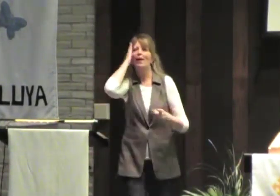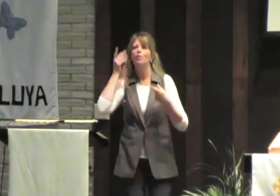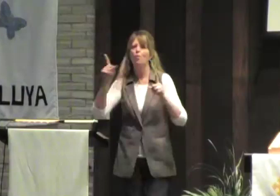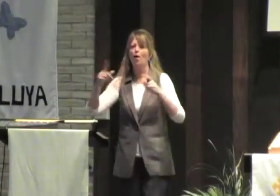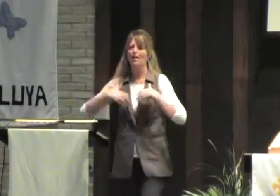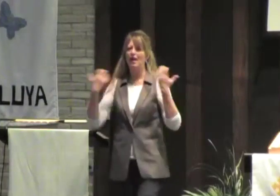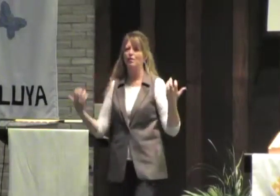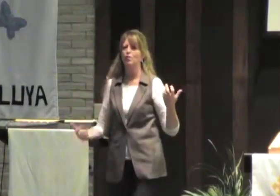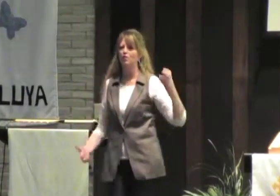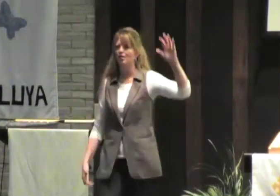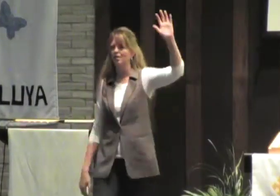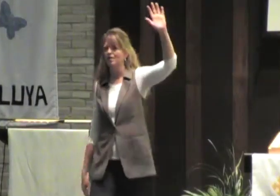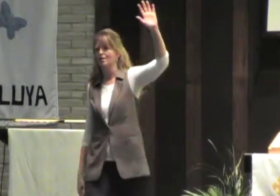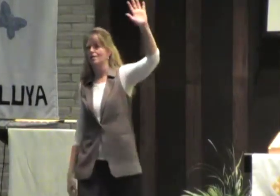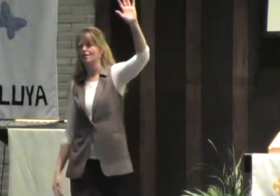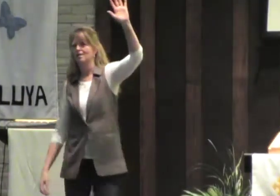How many of you go to bed while you're angry still?